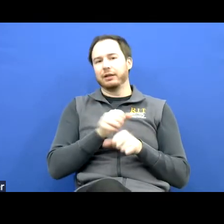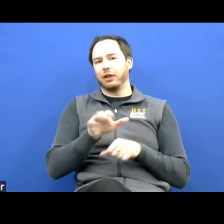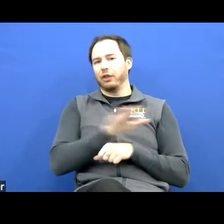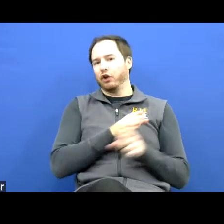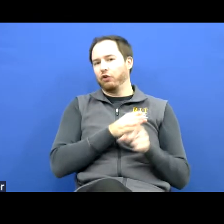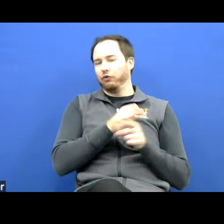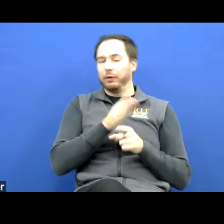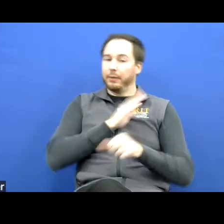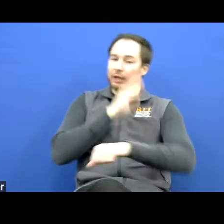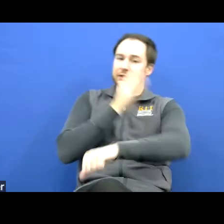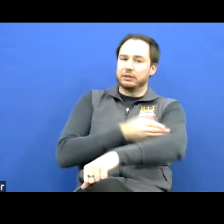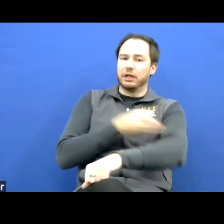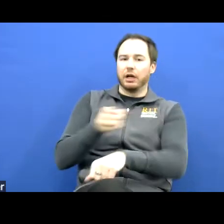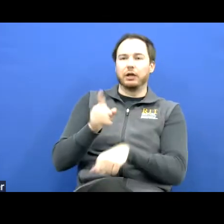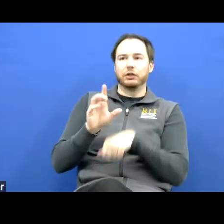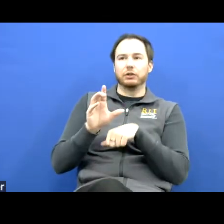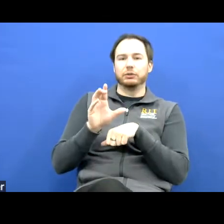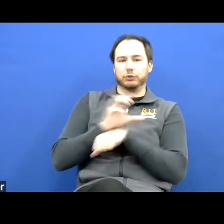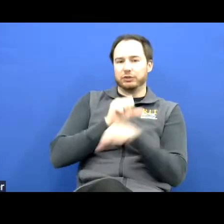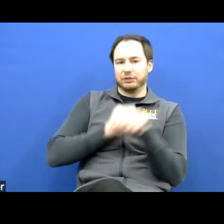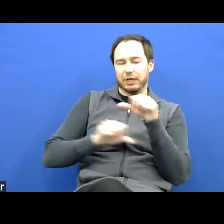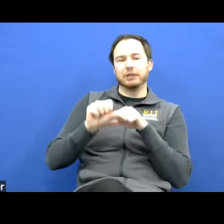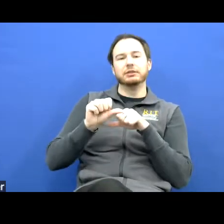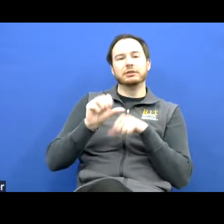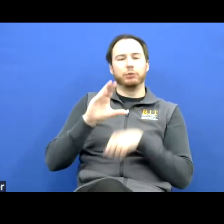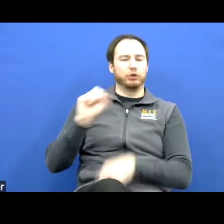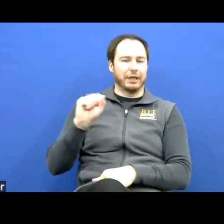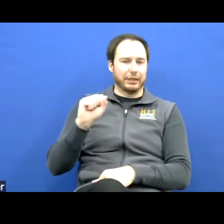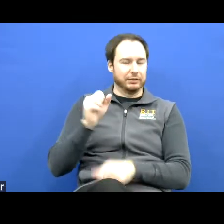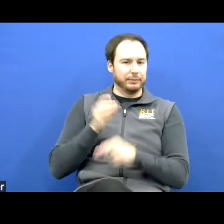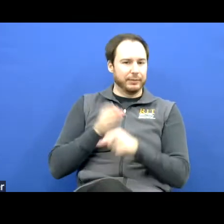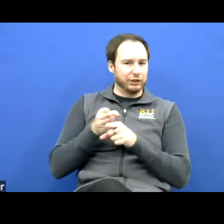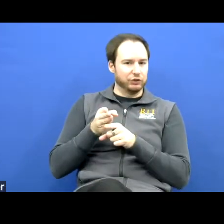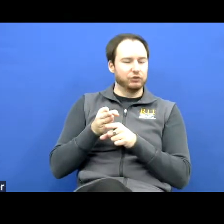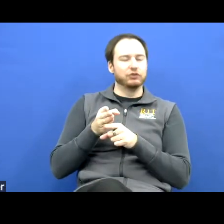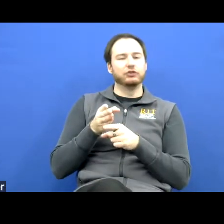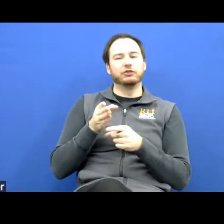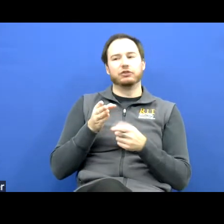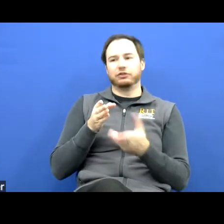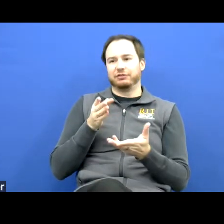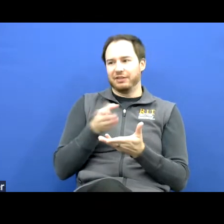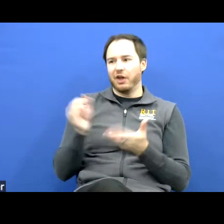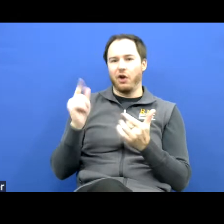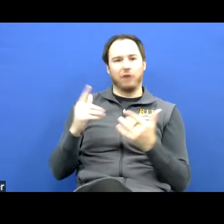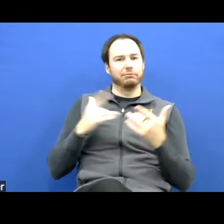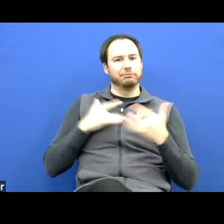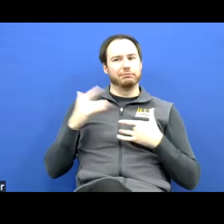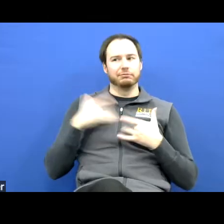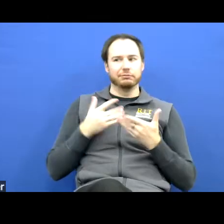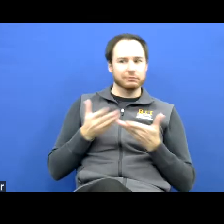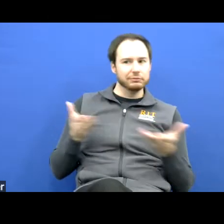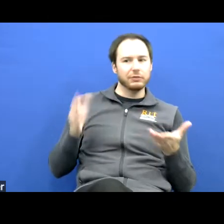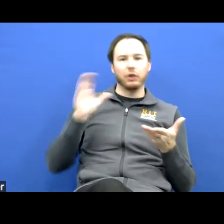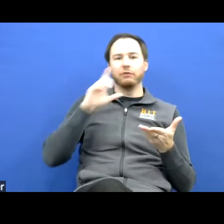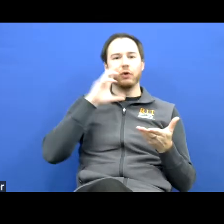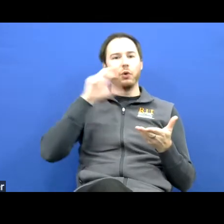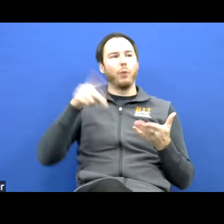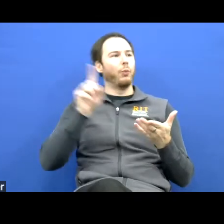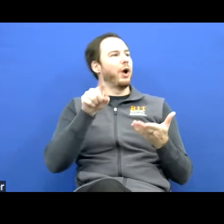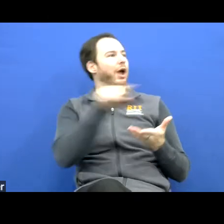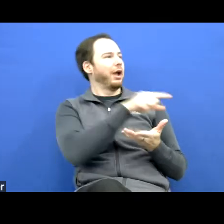in, computer science, and, you know, that's the thing, they struggle to find co-ops.